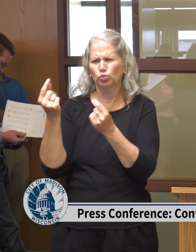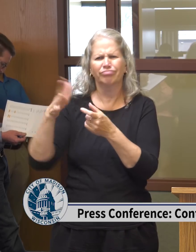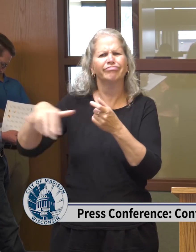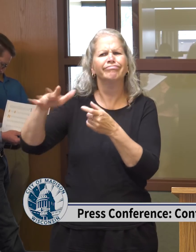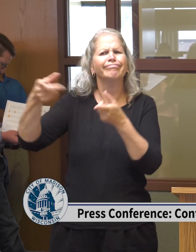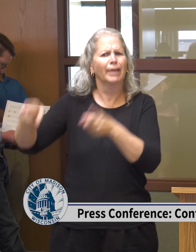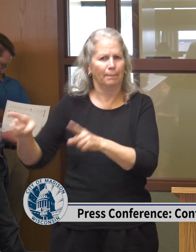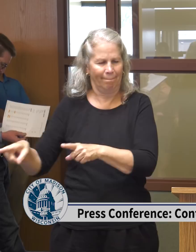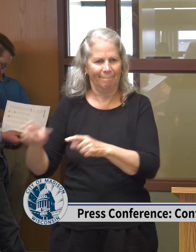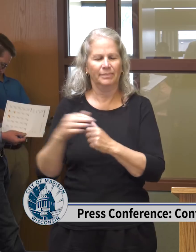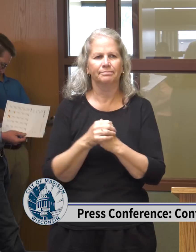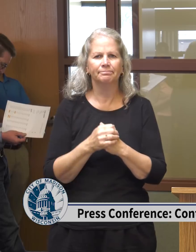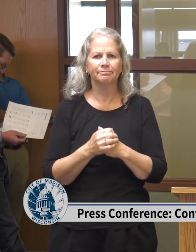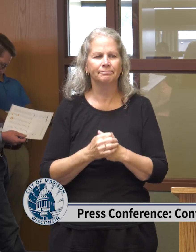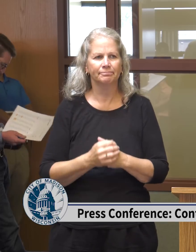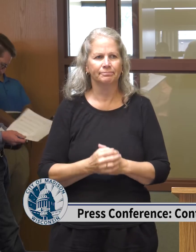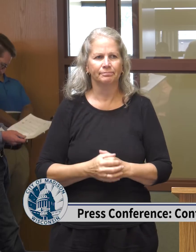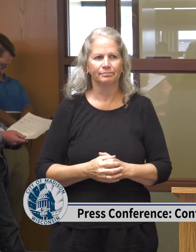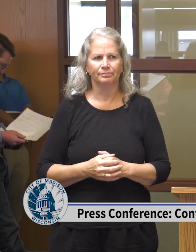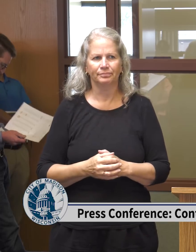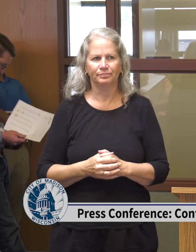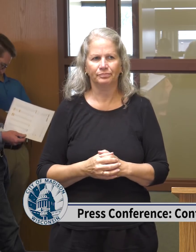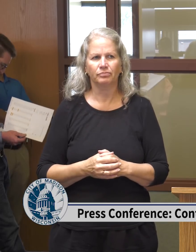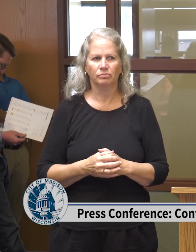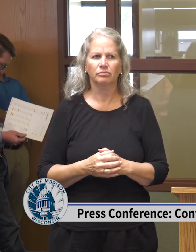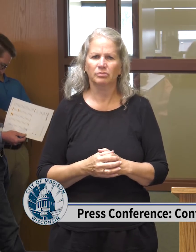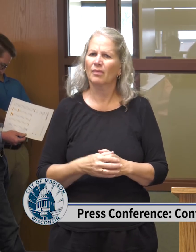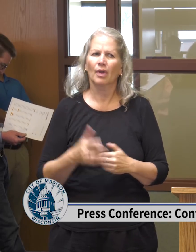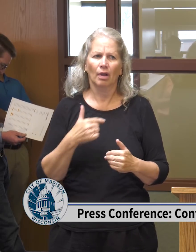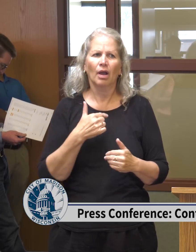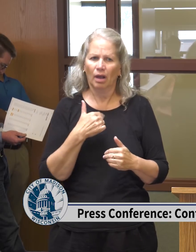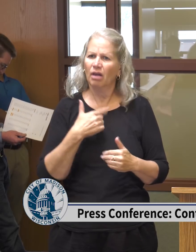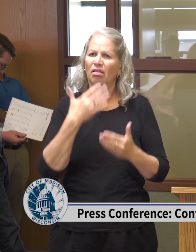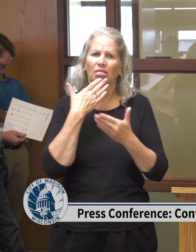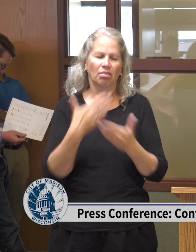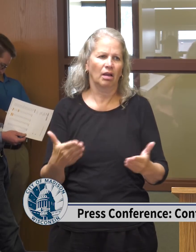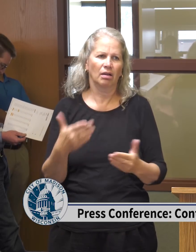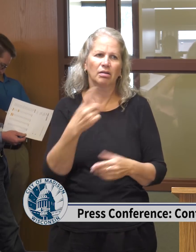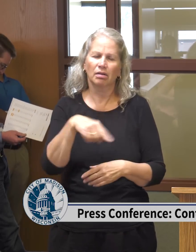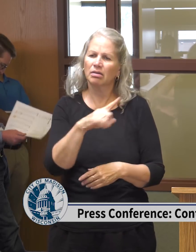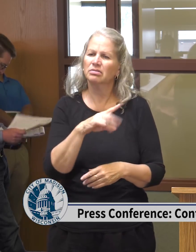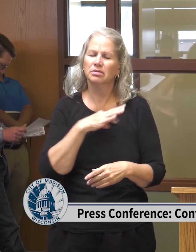releasing waters on a